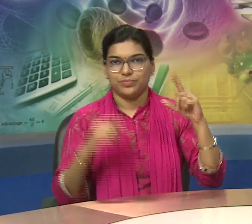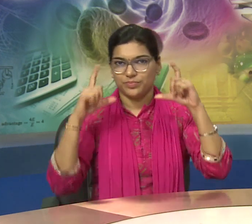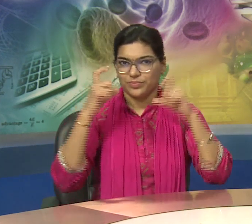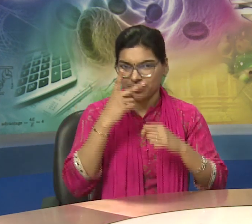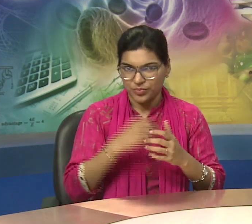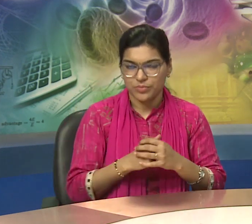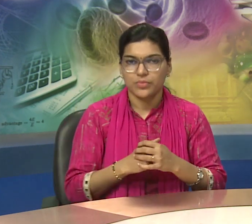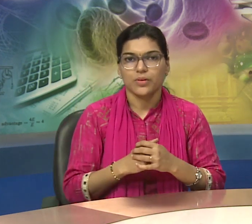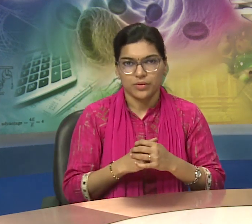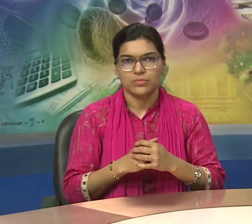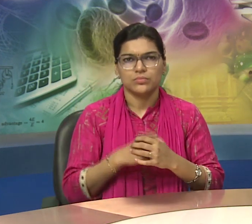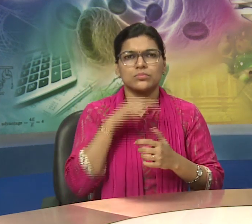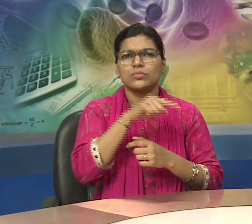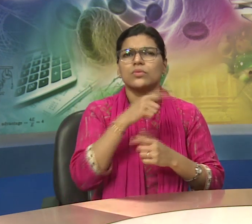Now, this image you can see,